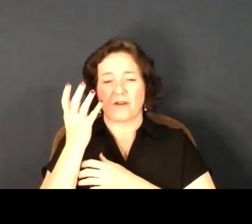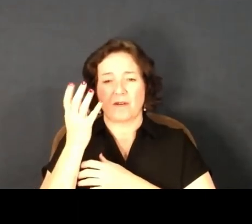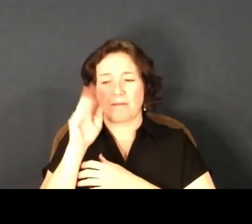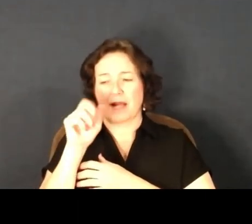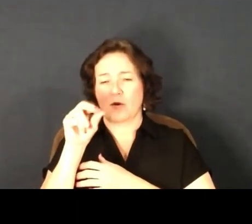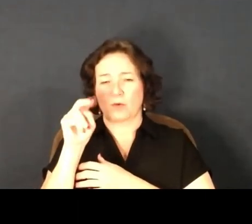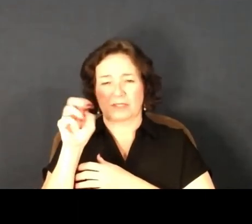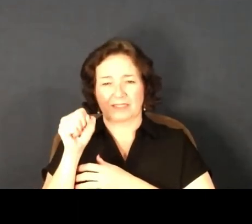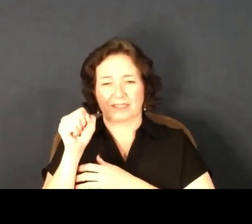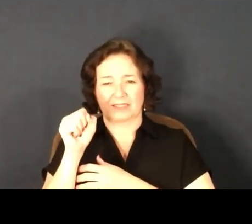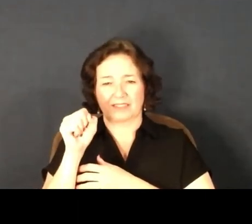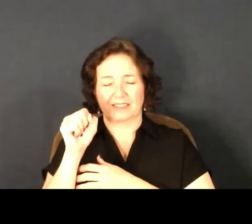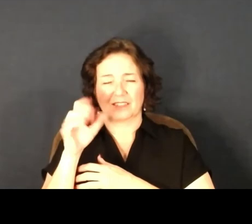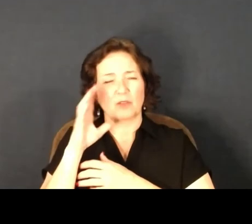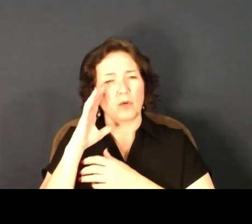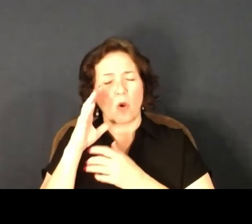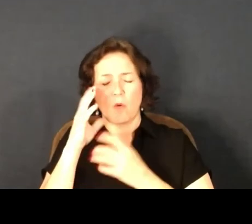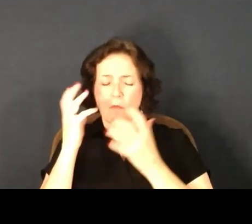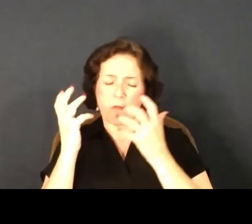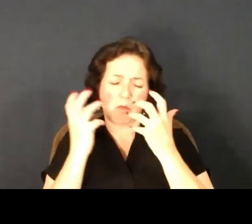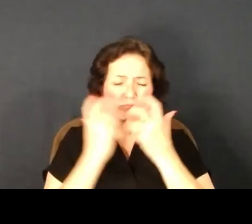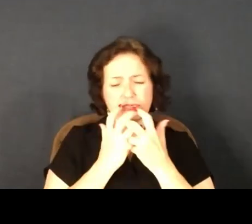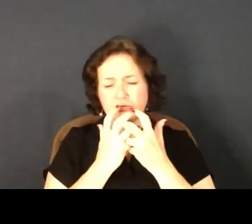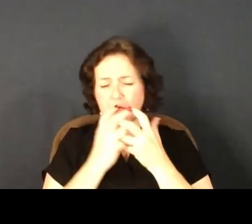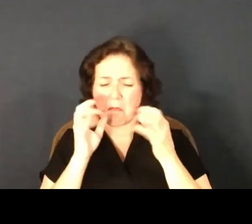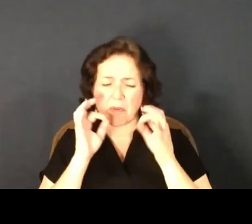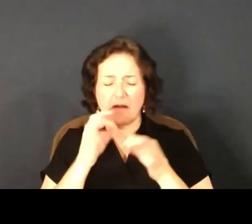that intricate harmony, doo-wop